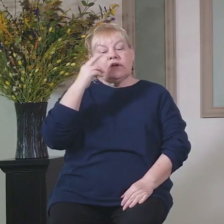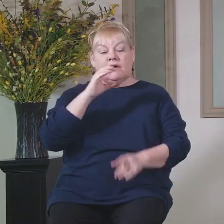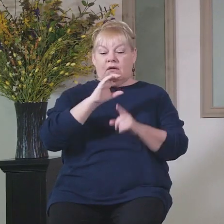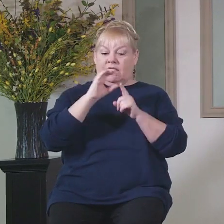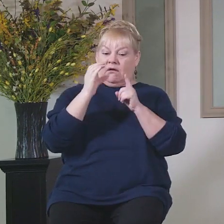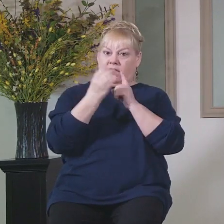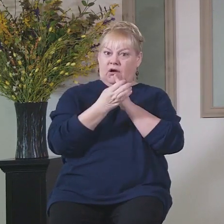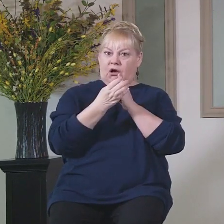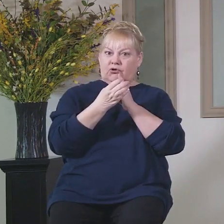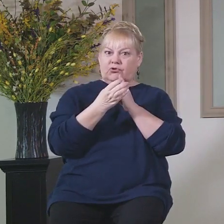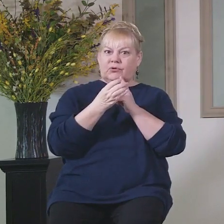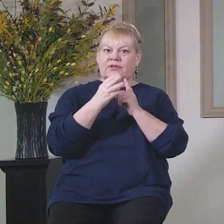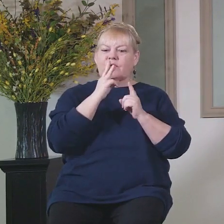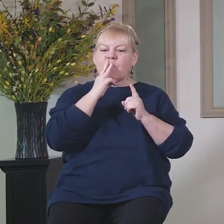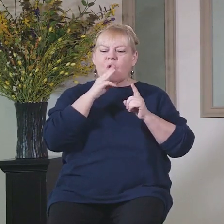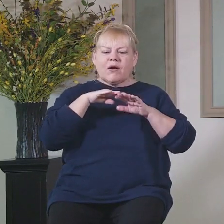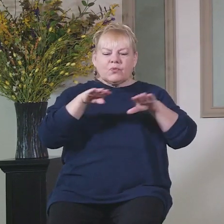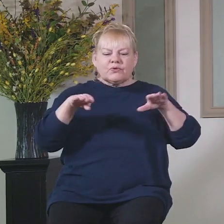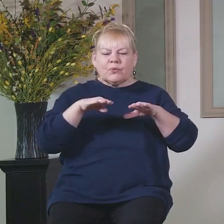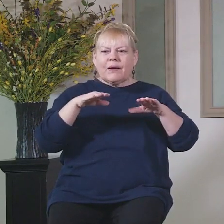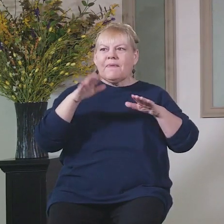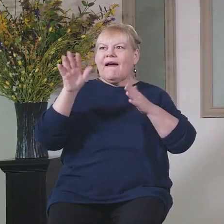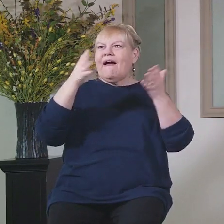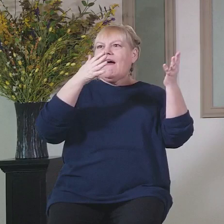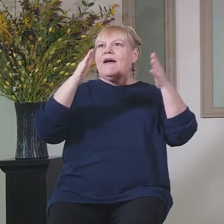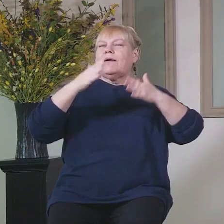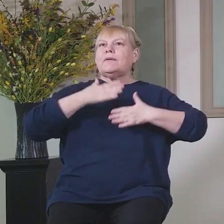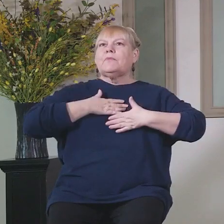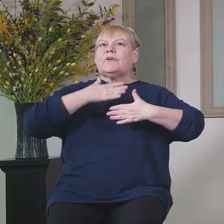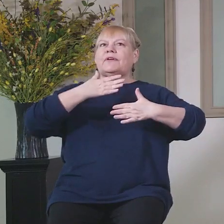Culture is the water we swim in. It's the air that we breathe.